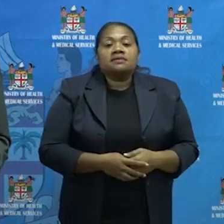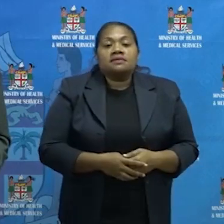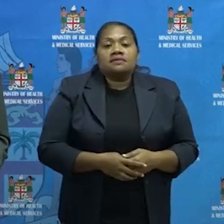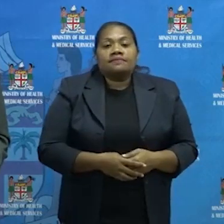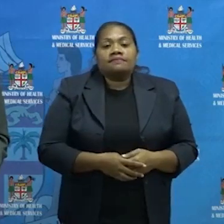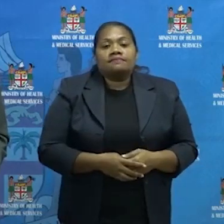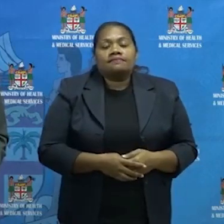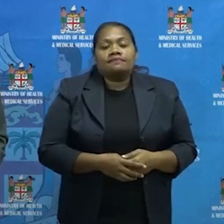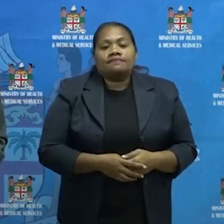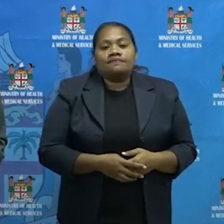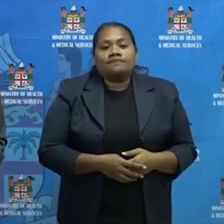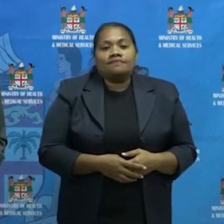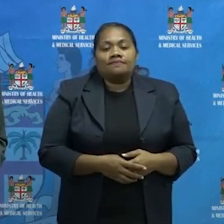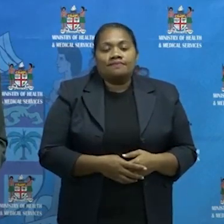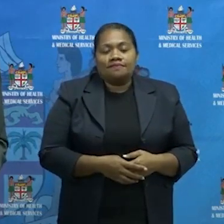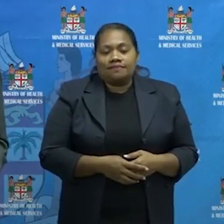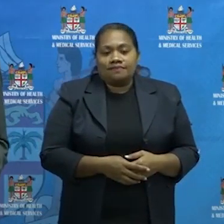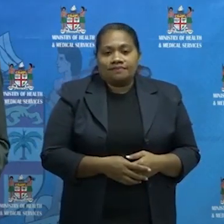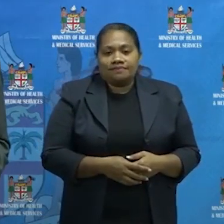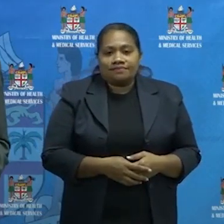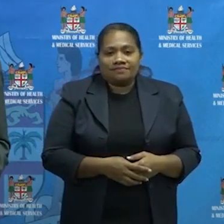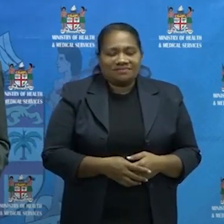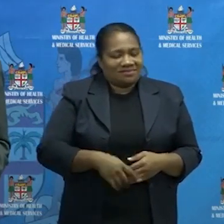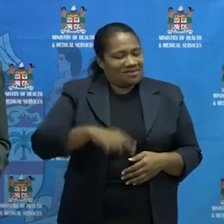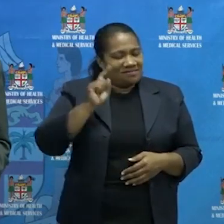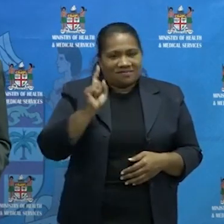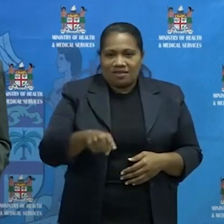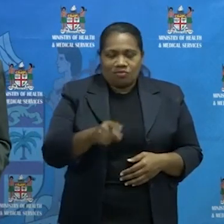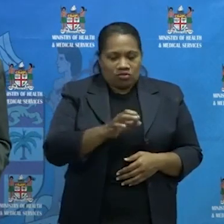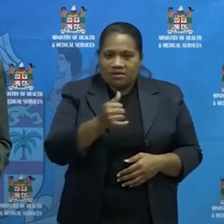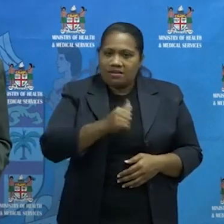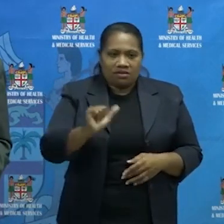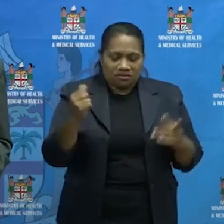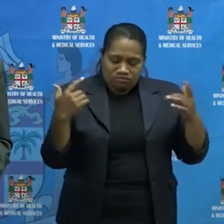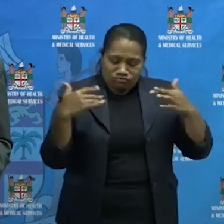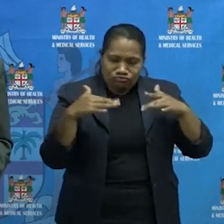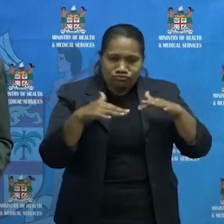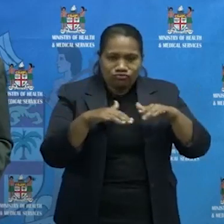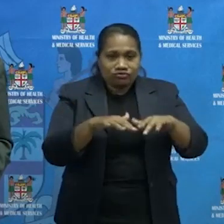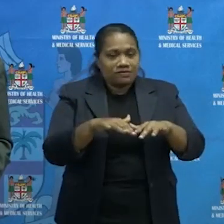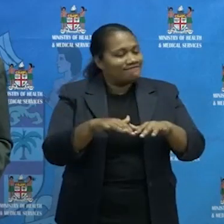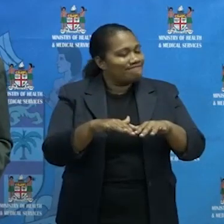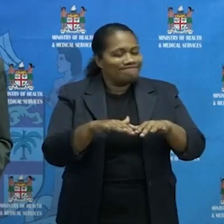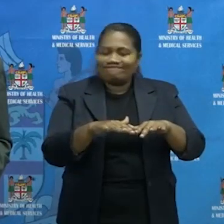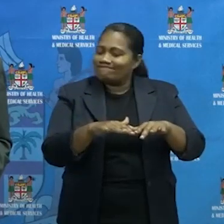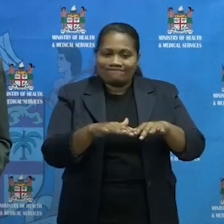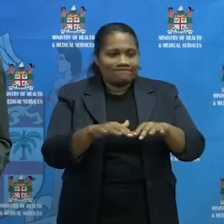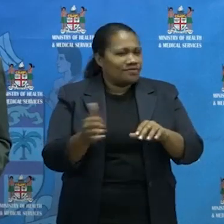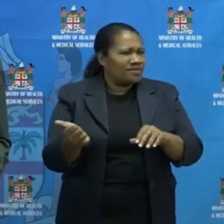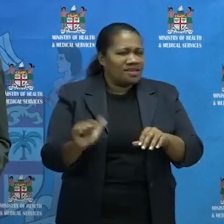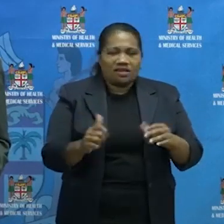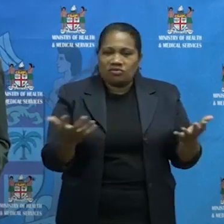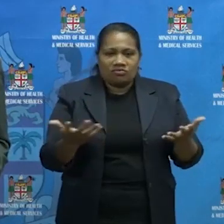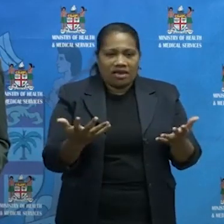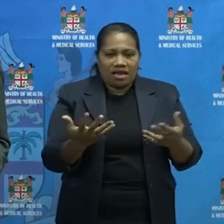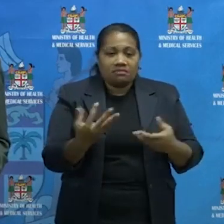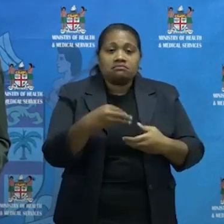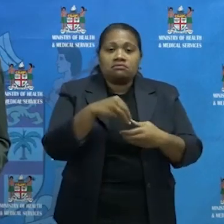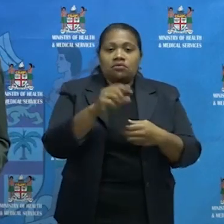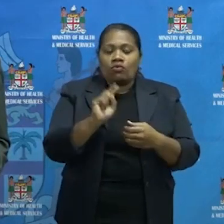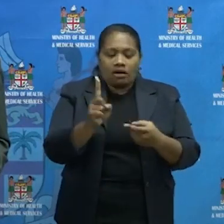Non-work gatherings of any size cannot take place anywhere. That includes religious